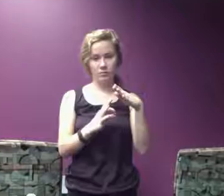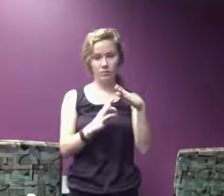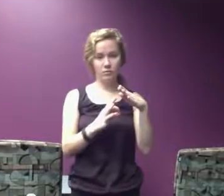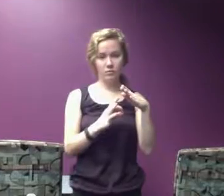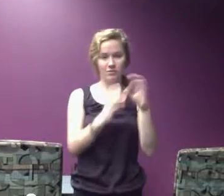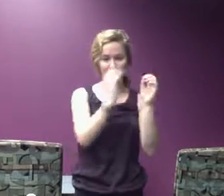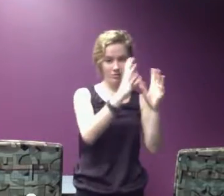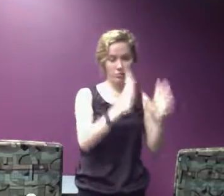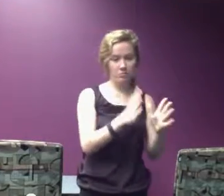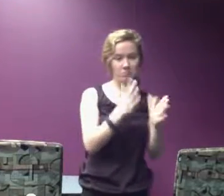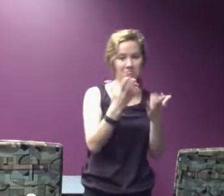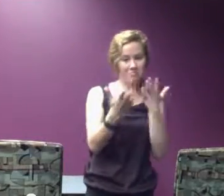fractions.